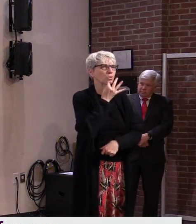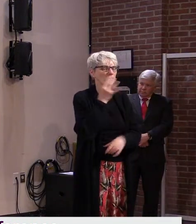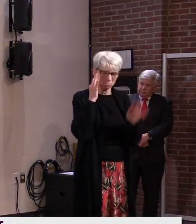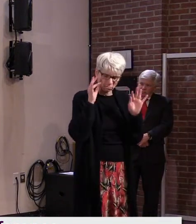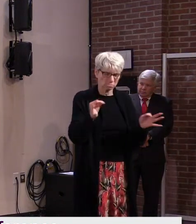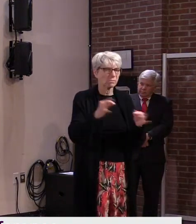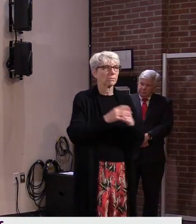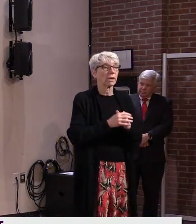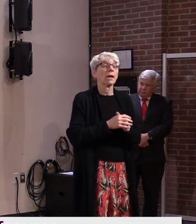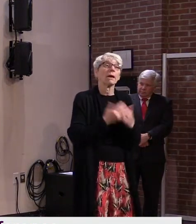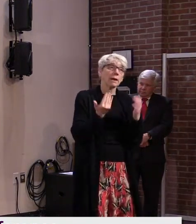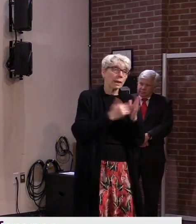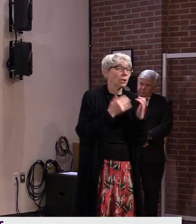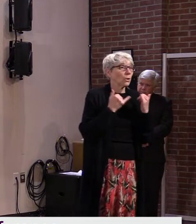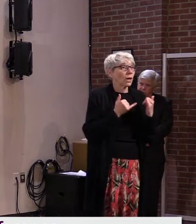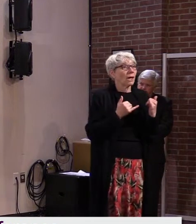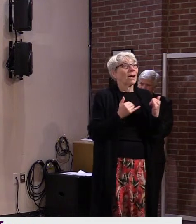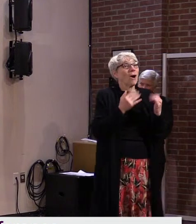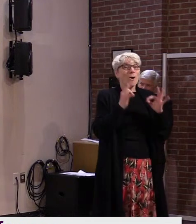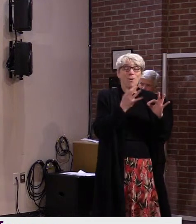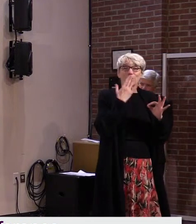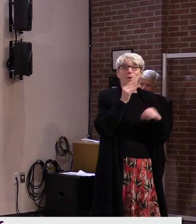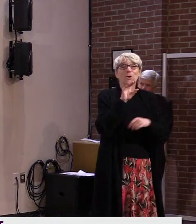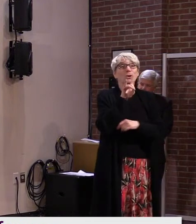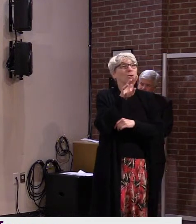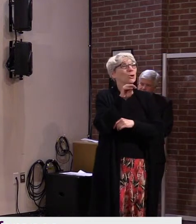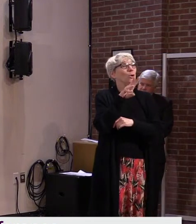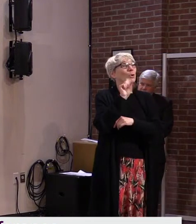was some good news, but one day doesn't make a trend.